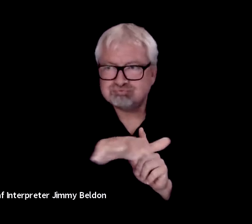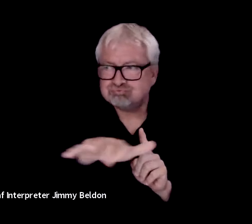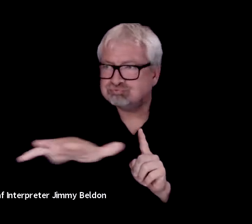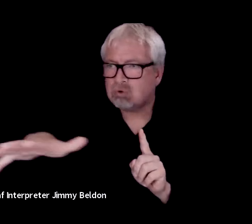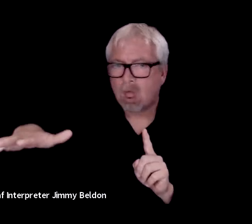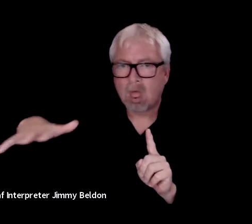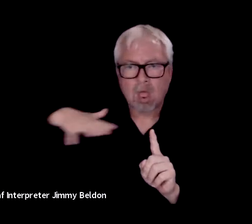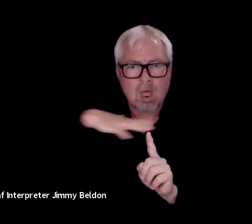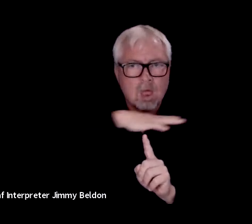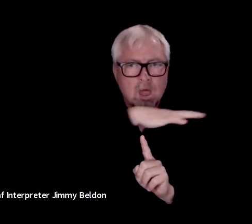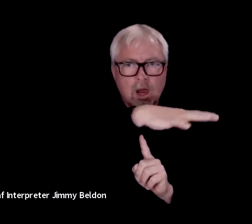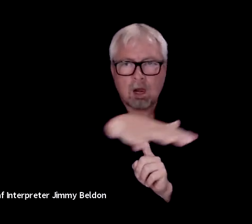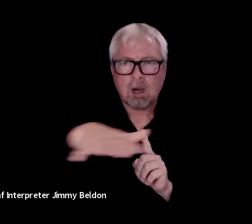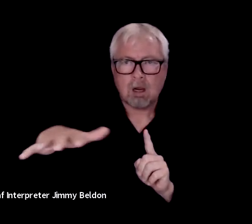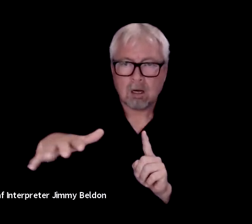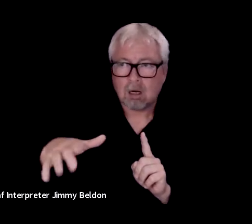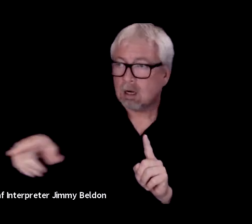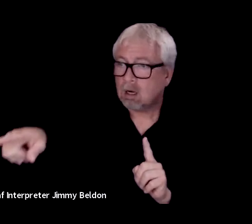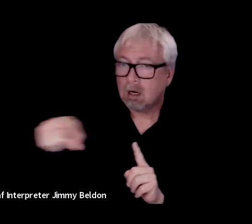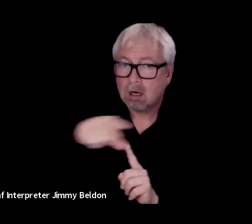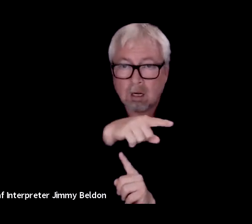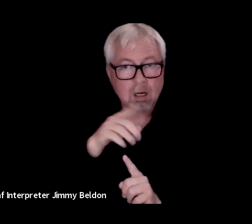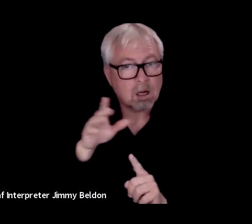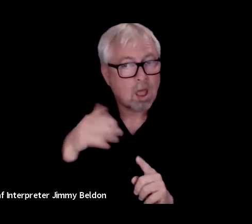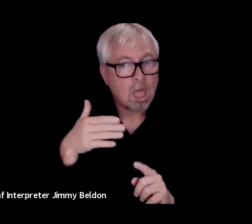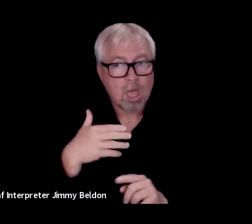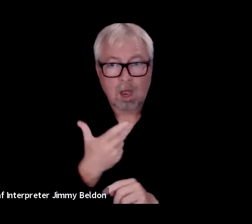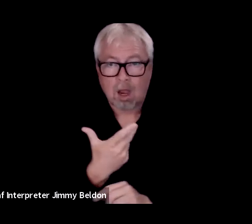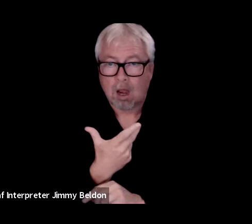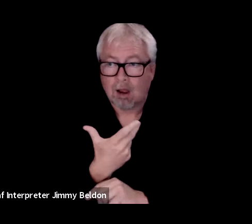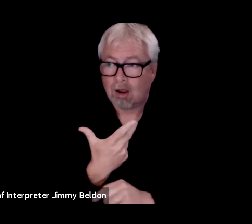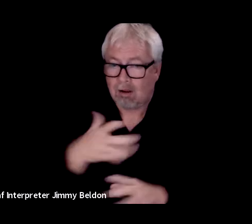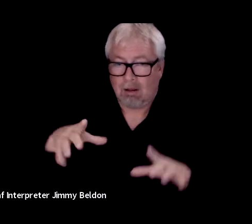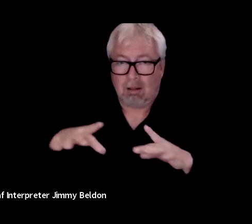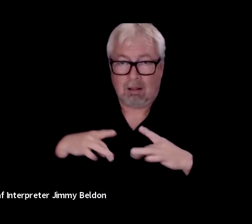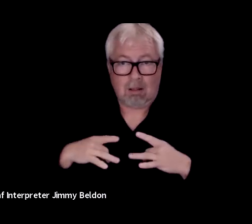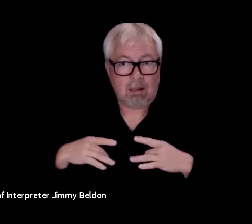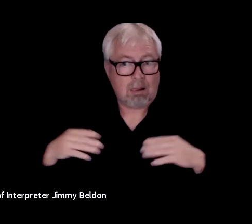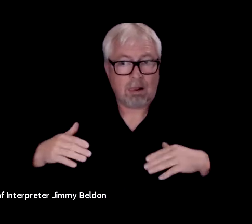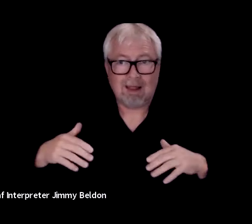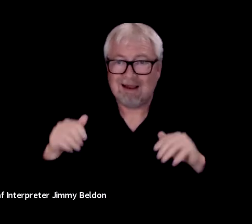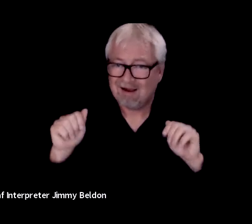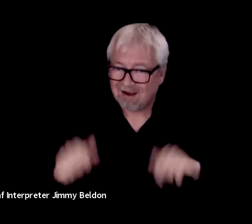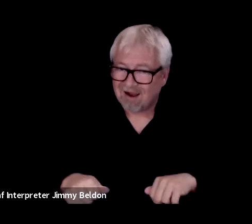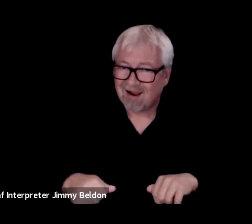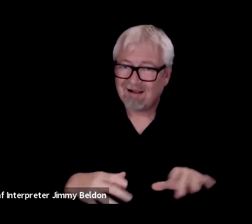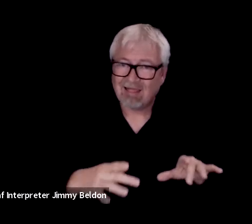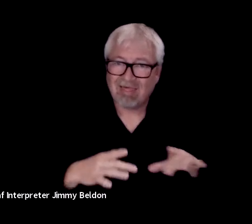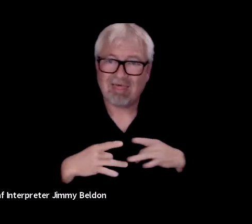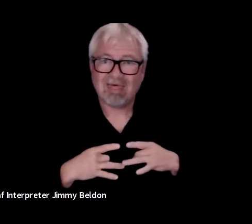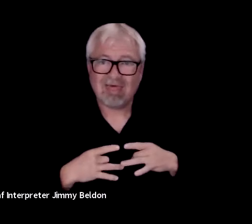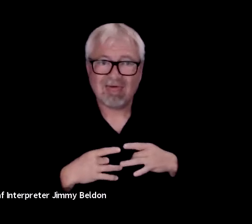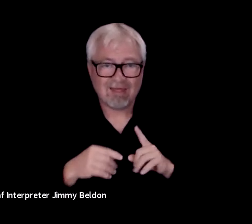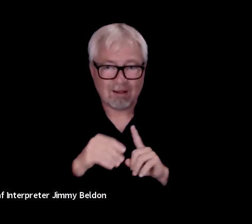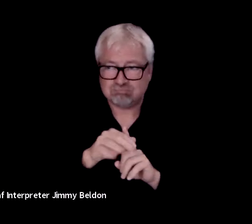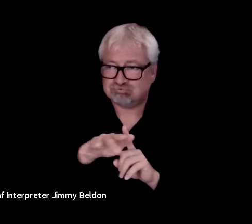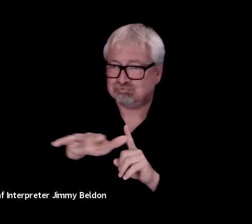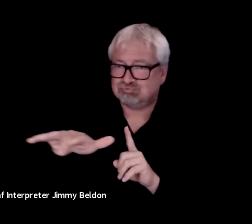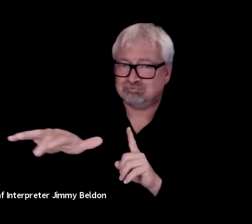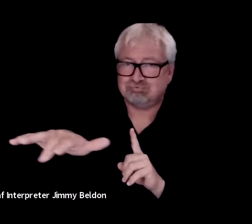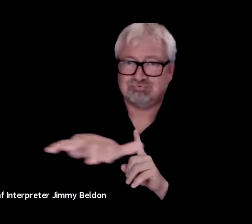itself. Many of our physician leaders and hospital leaders have been making this point increasingly in recent